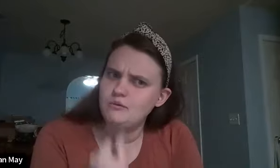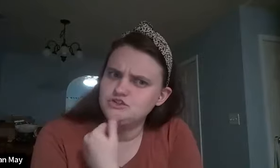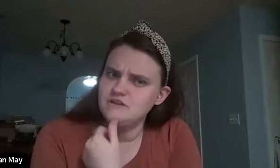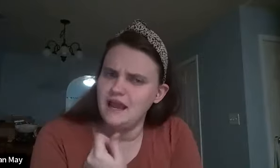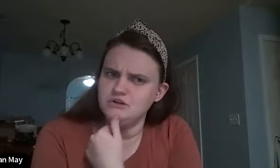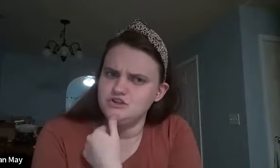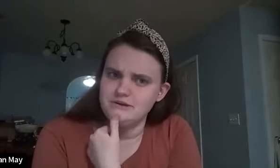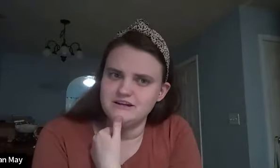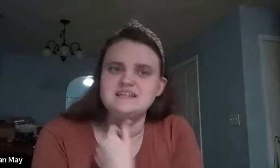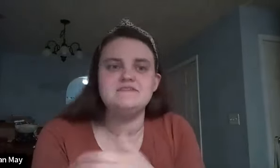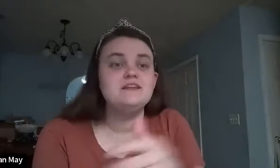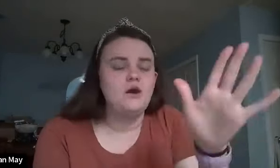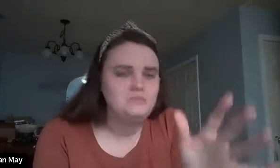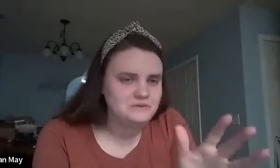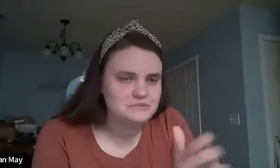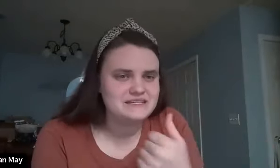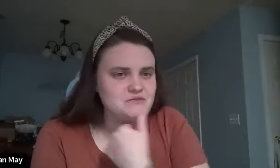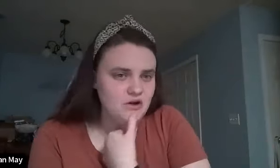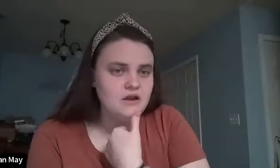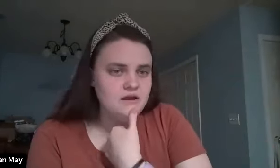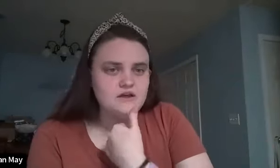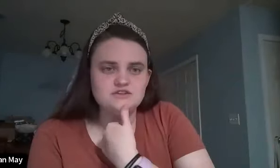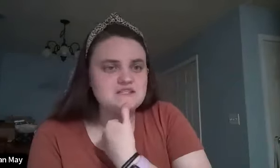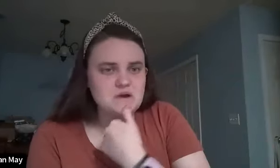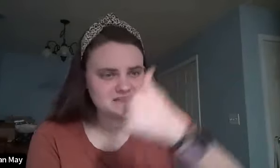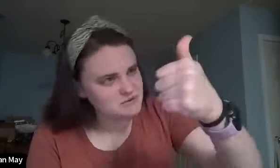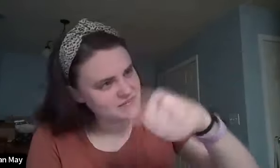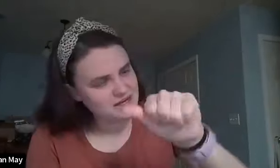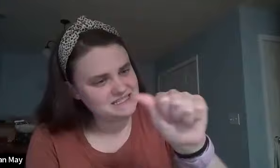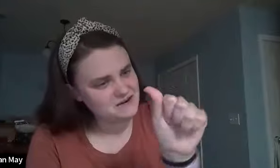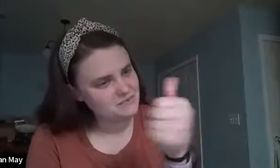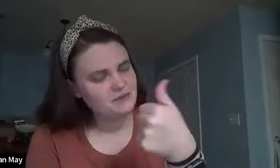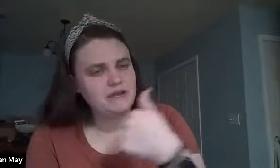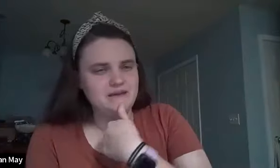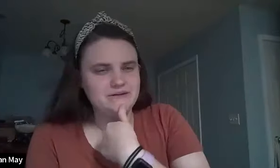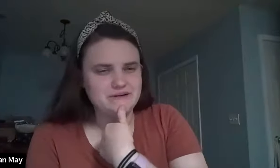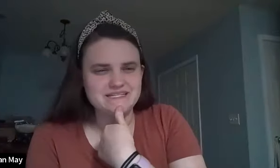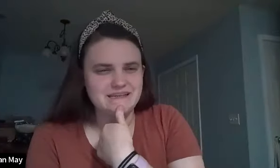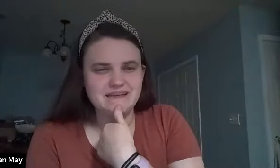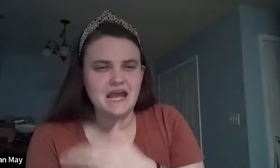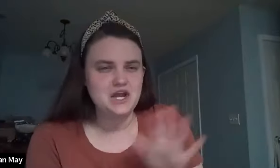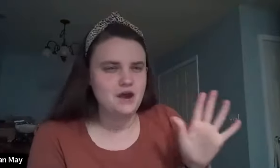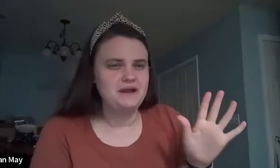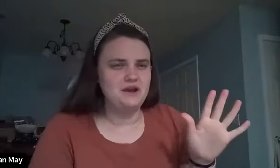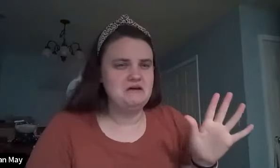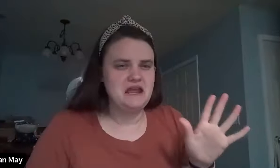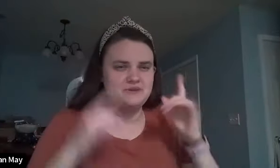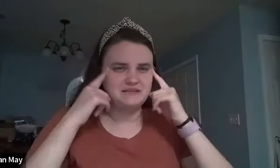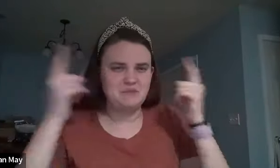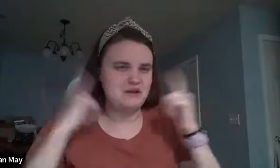want strawberries. And I finally go, oh, oops, I did it wrong. So that's why it's always like when I stare at it, I'm like, which way is it again? I know it now, but it's like my brain